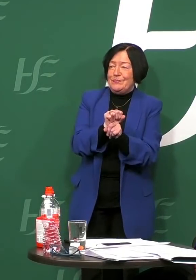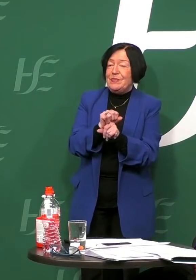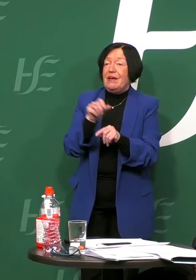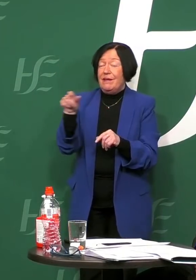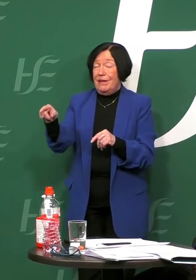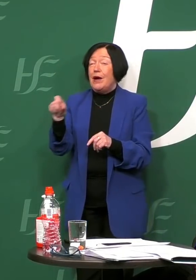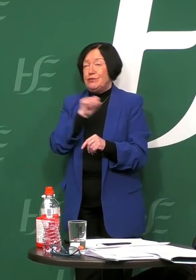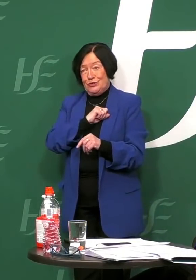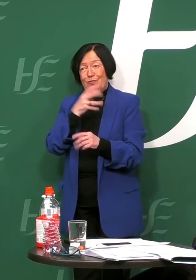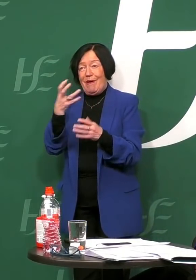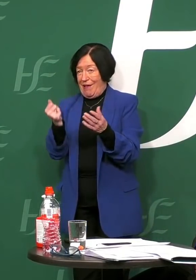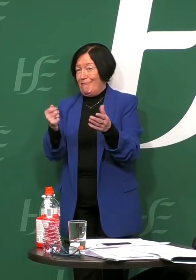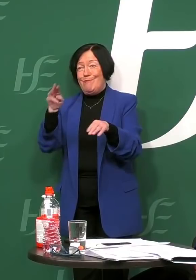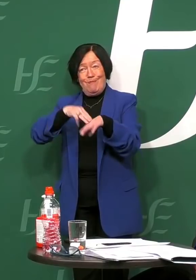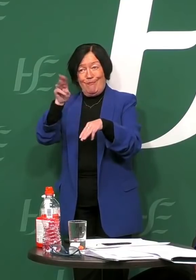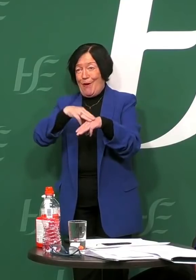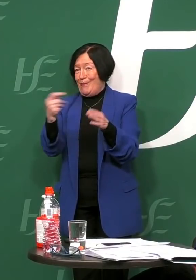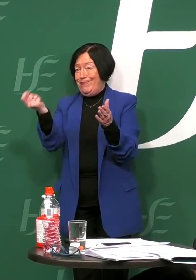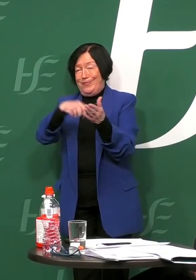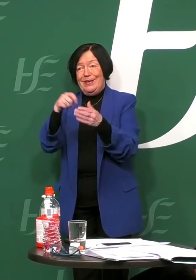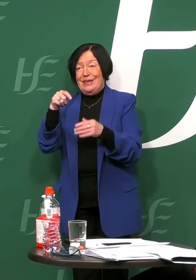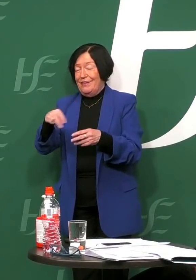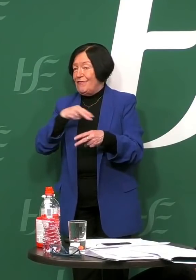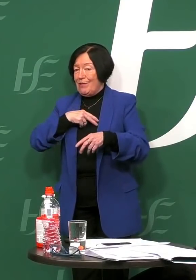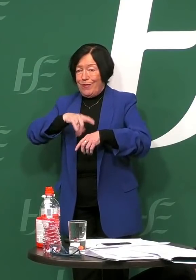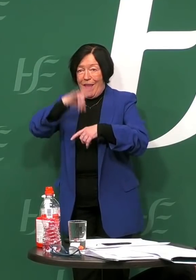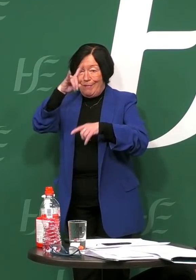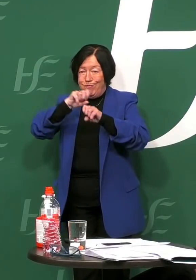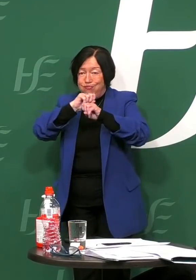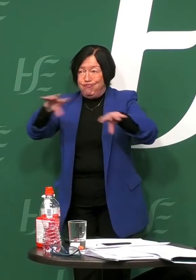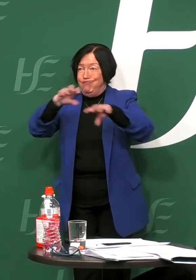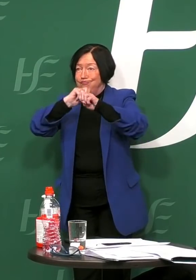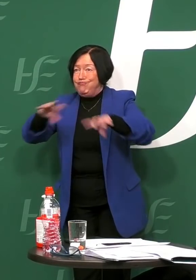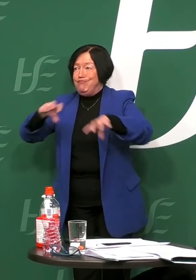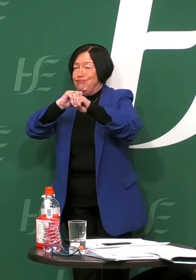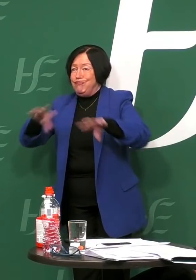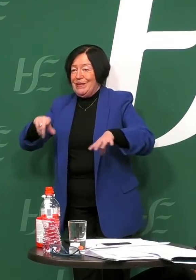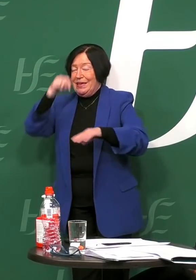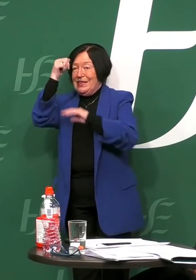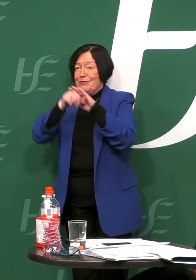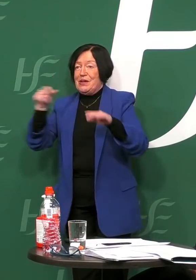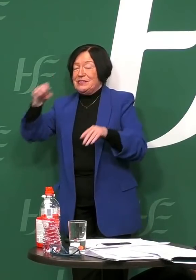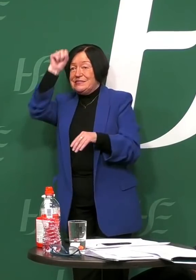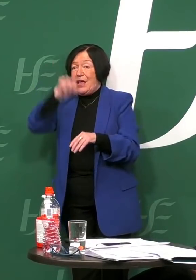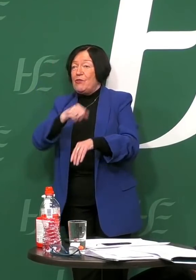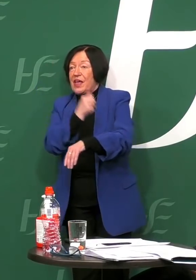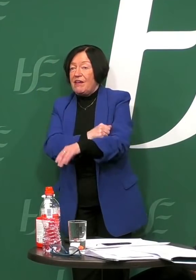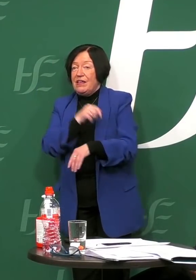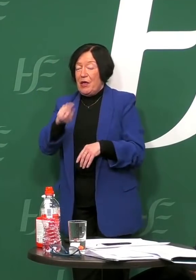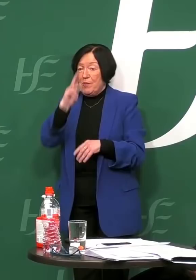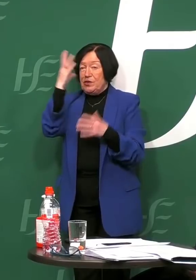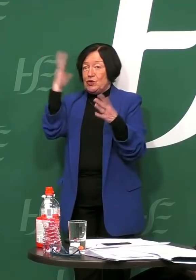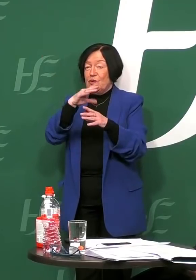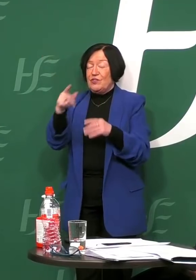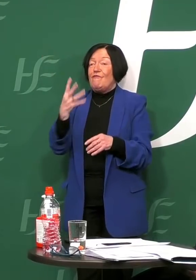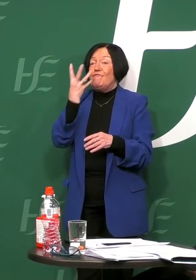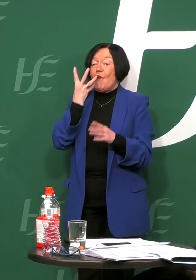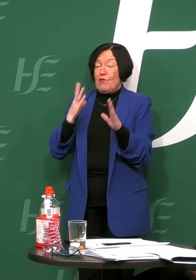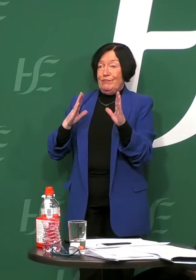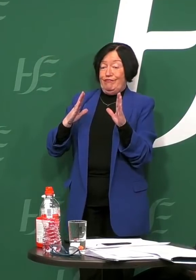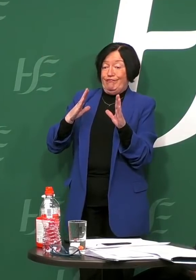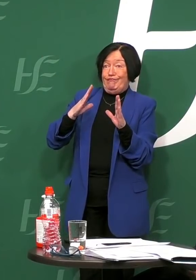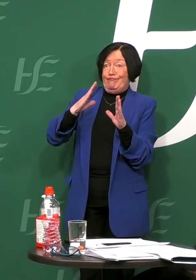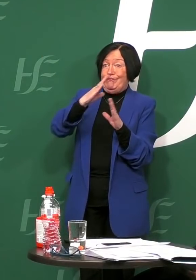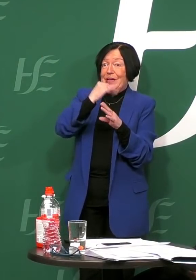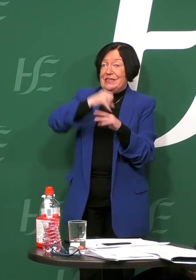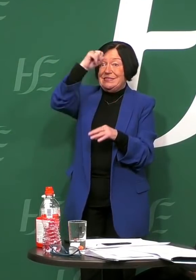further cases, no doubt. This is a highly transmissible variant from our experience in South Africa. The slide showed how quickly the fourth surge has taken off